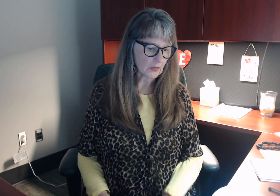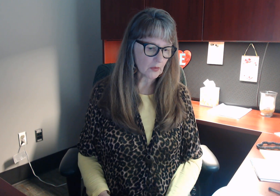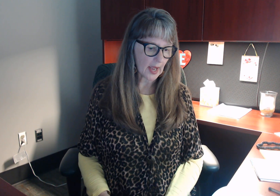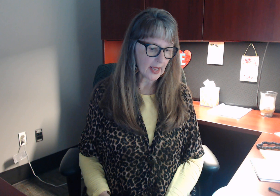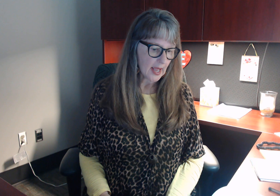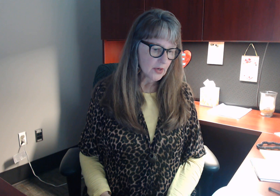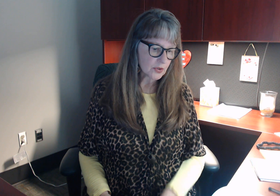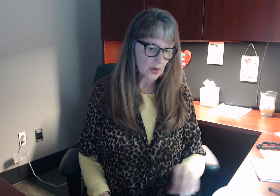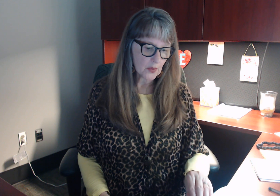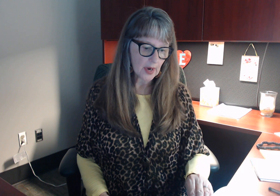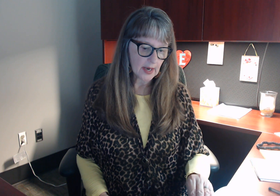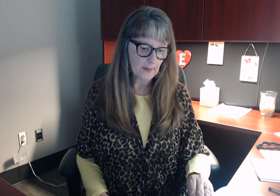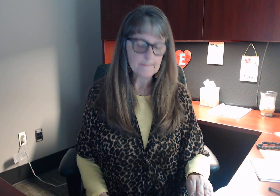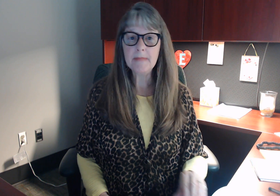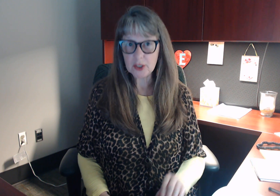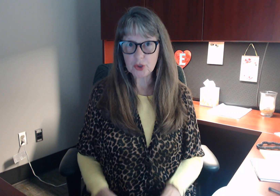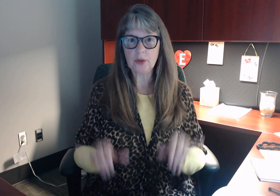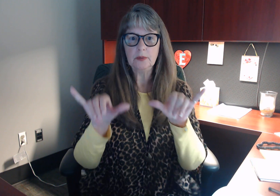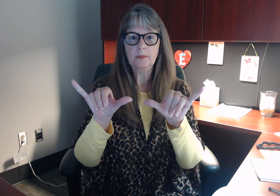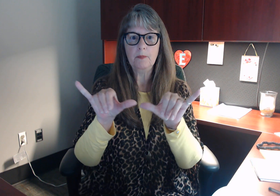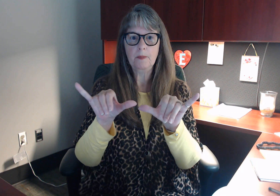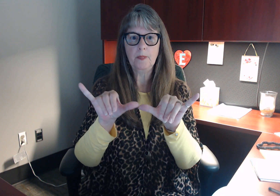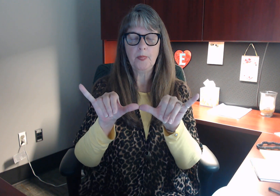Okay, so measure.